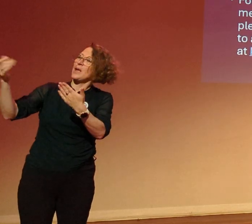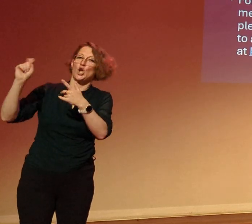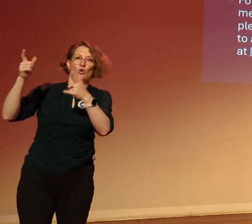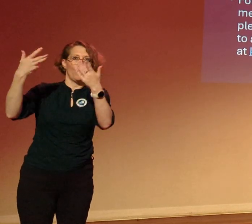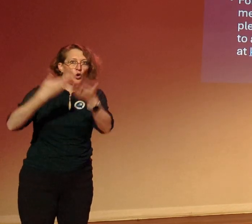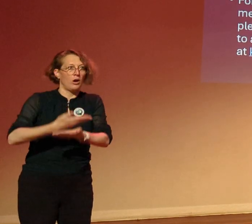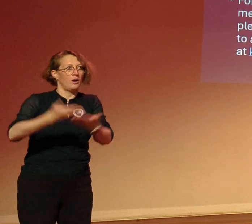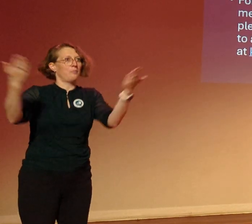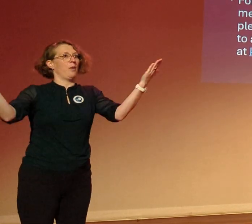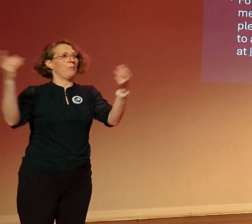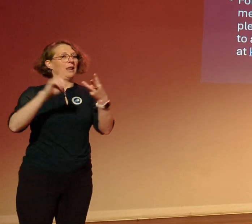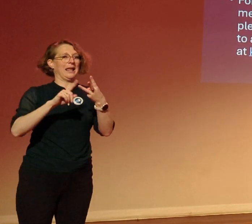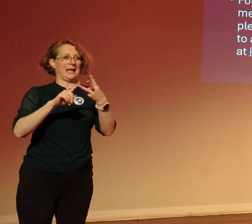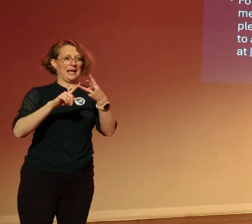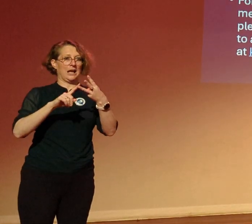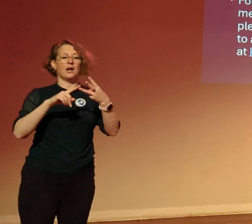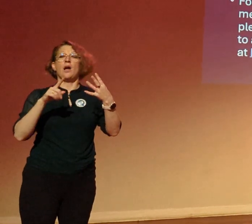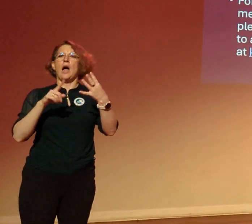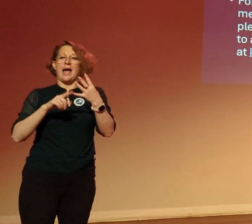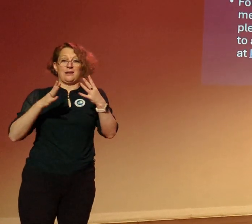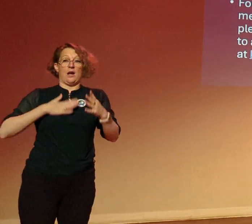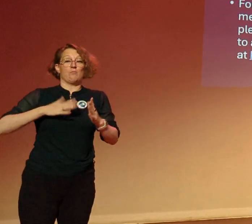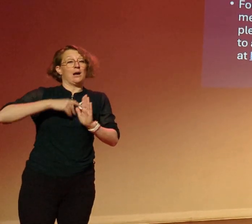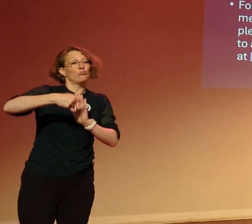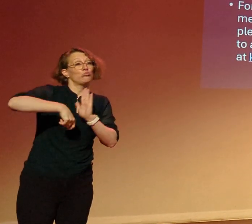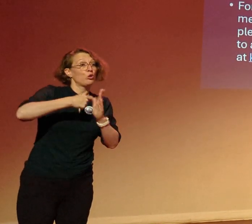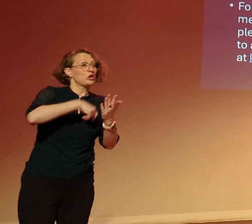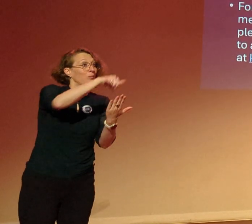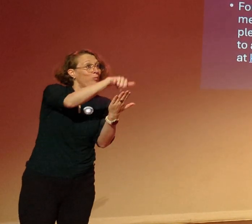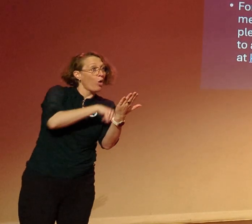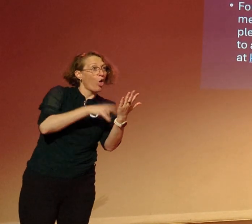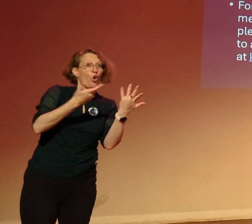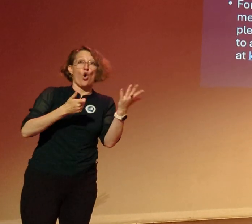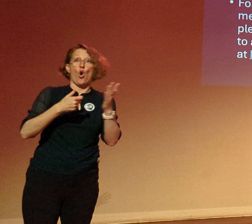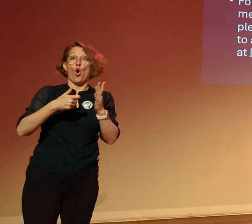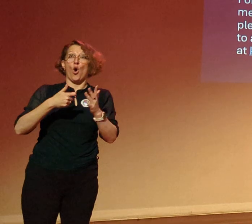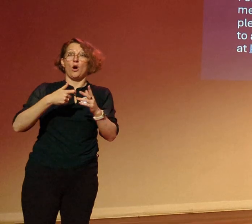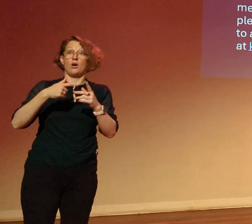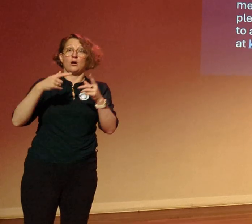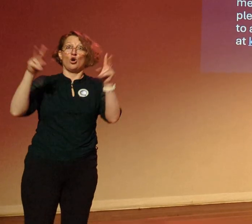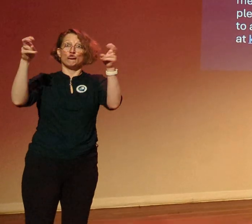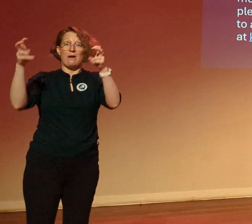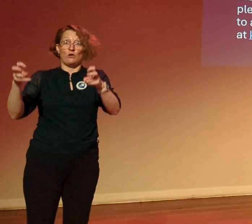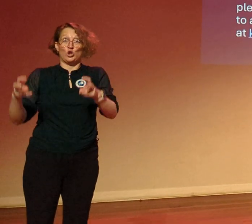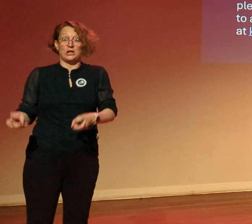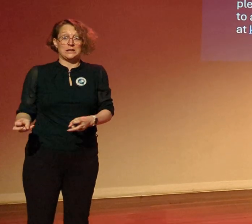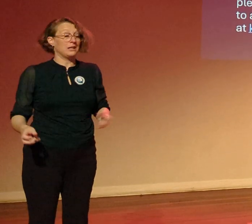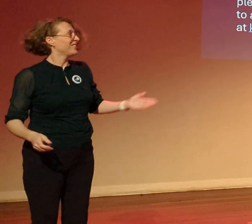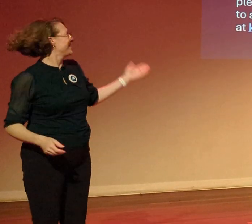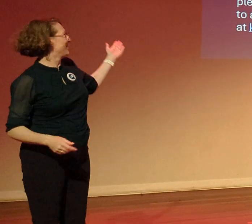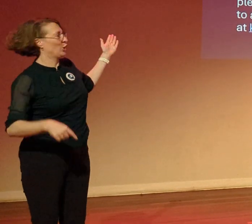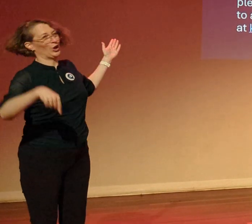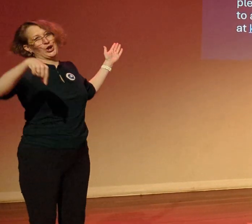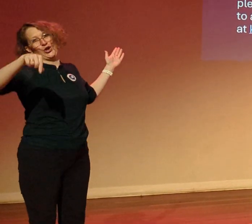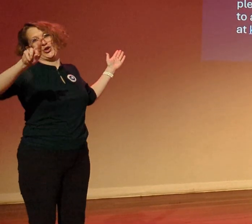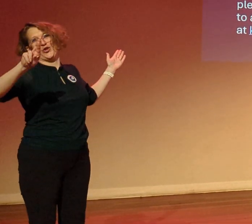And if you would like to read my project blog or my references, there is a a nice QR code for